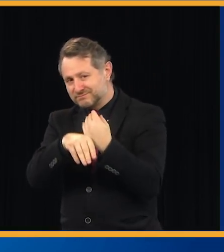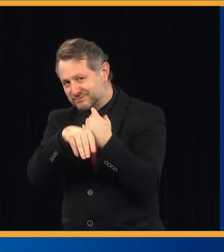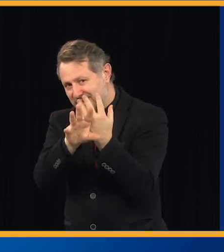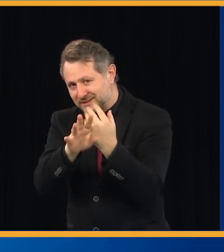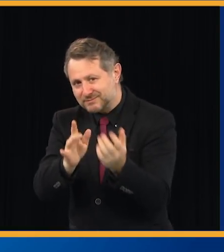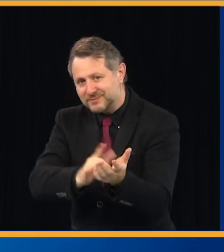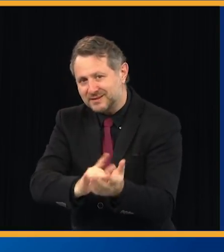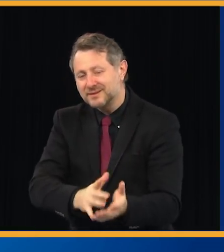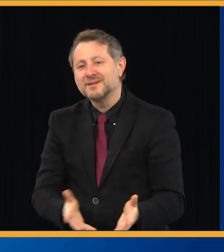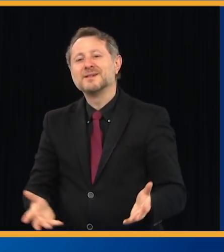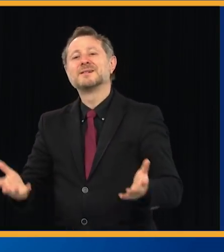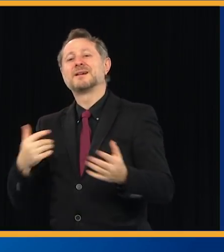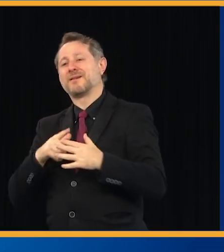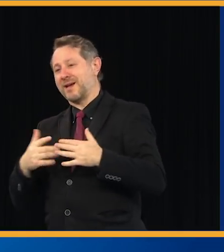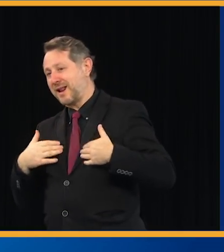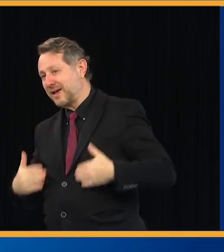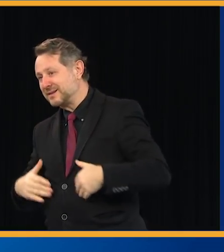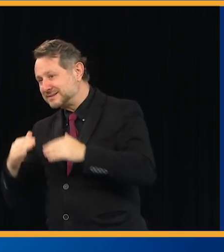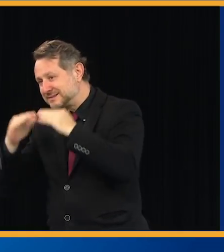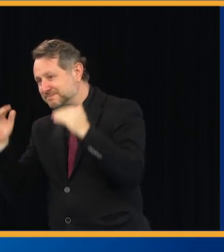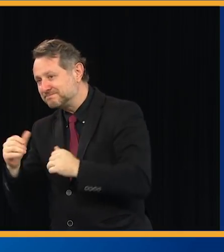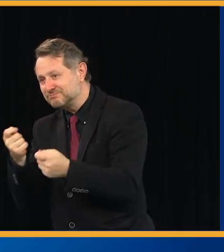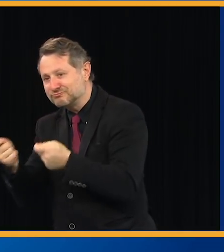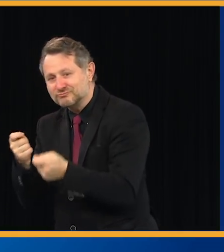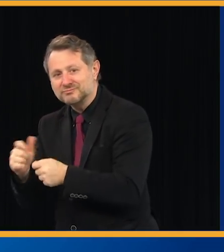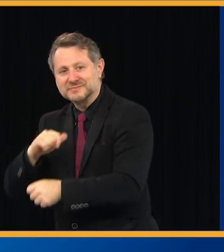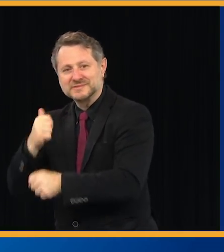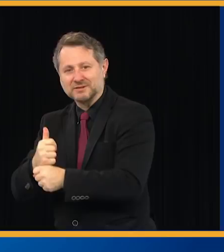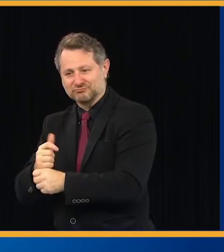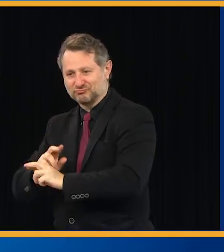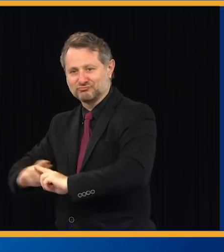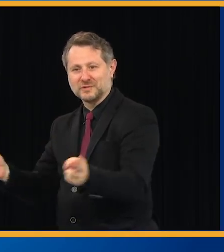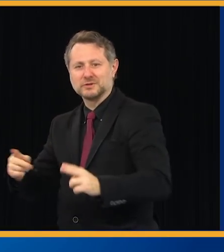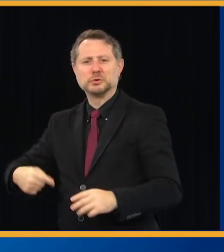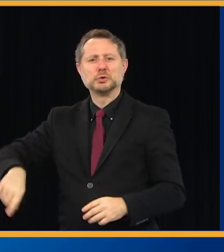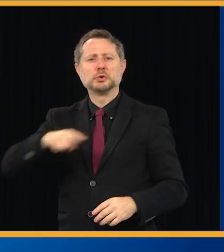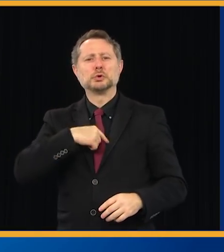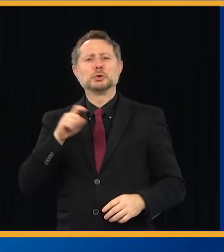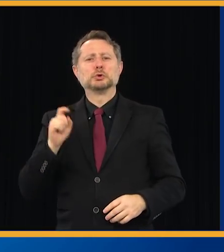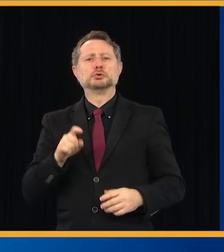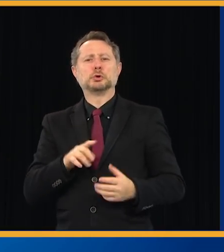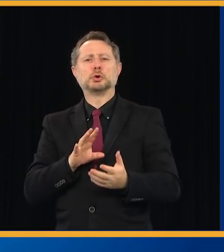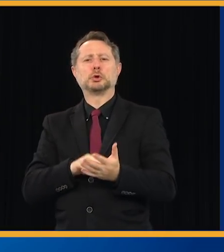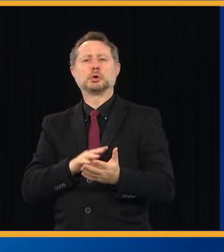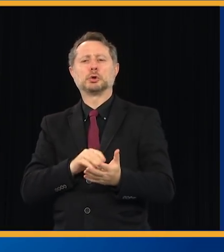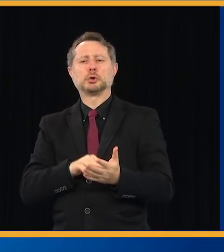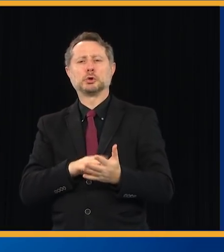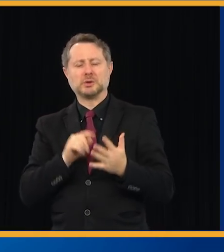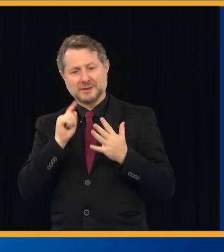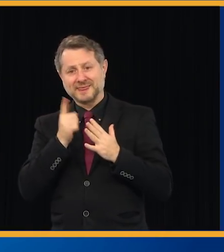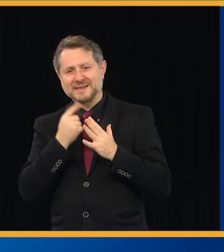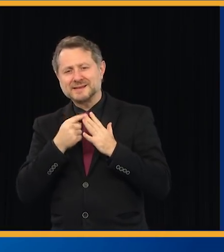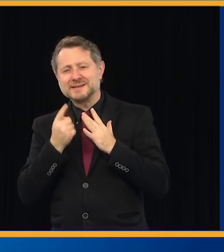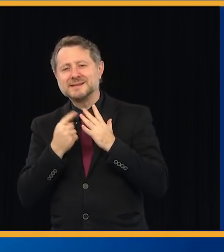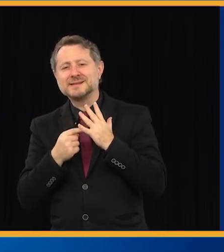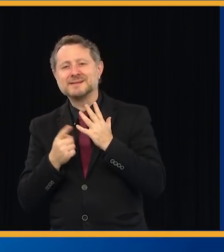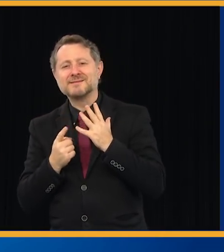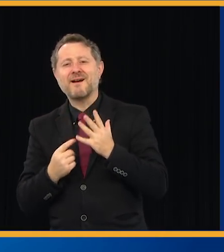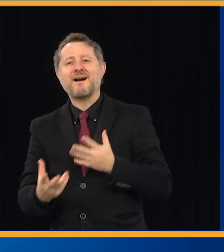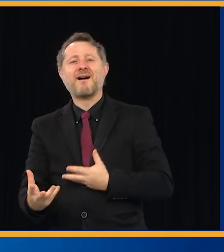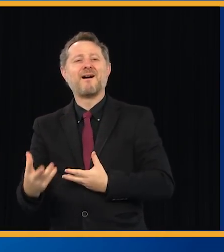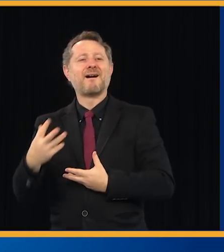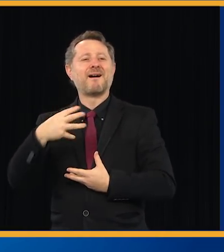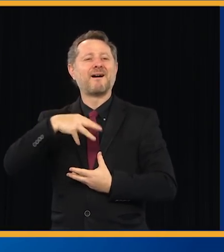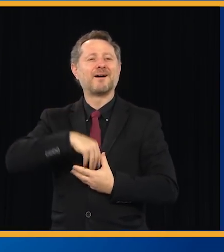harden the healthcare system? But let's take the lessons we just learned and institutionalize it. And we've asked